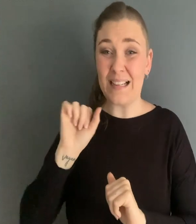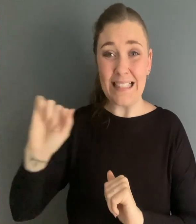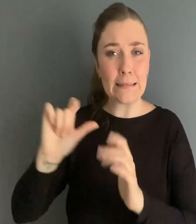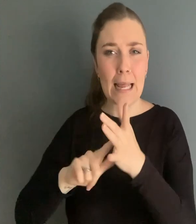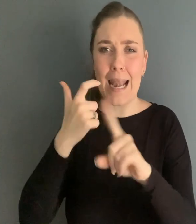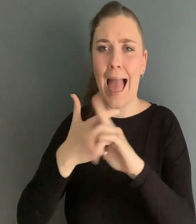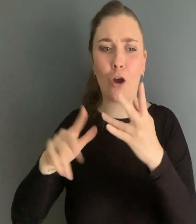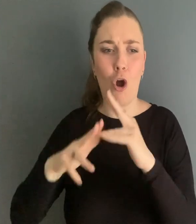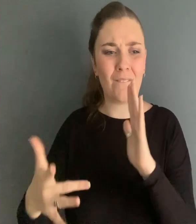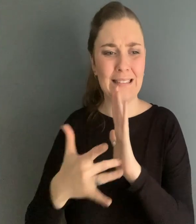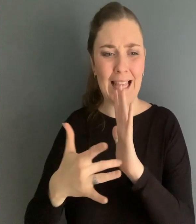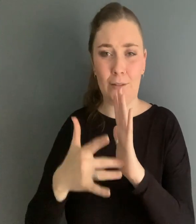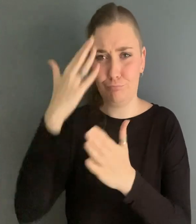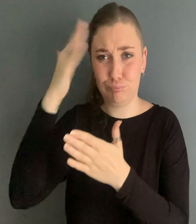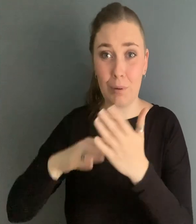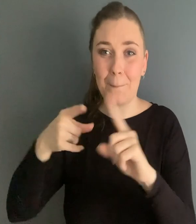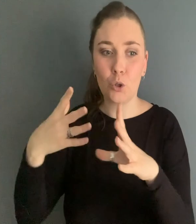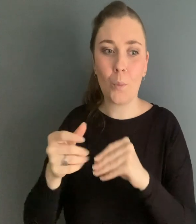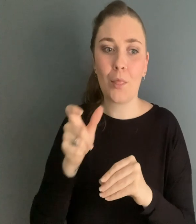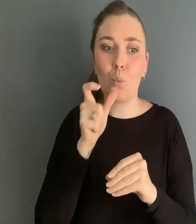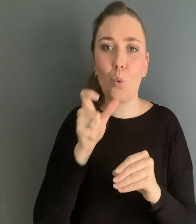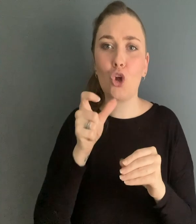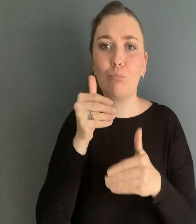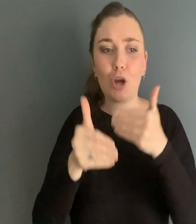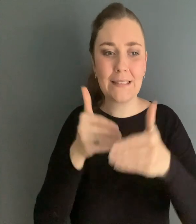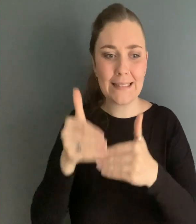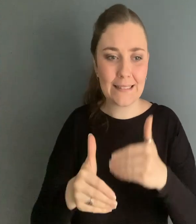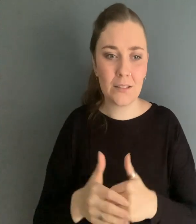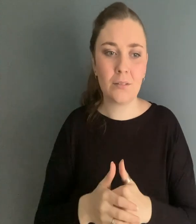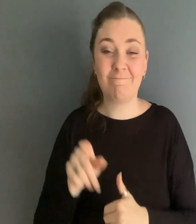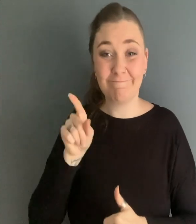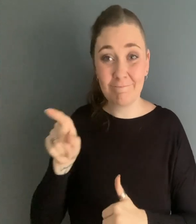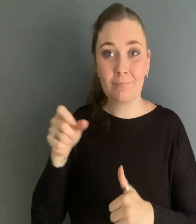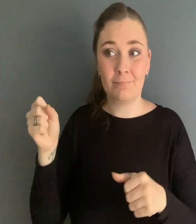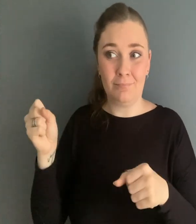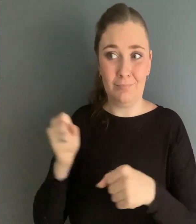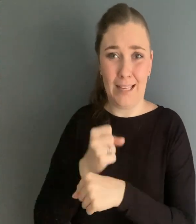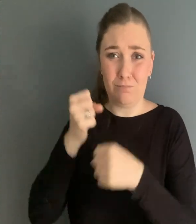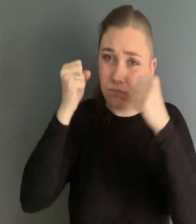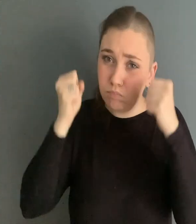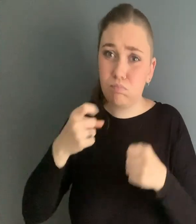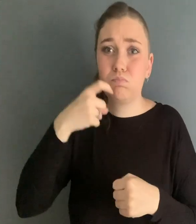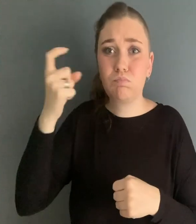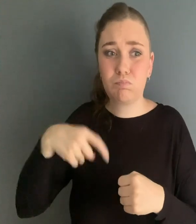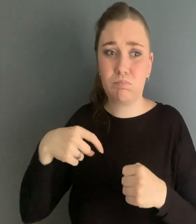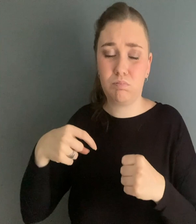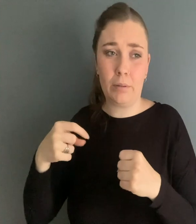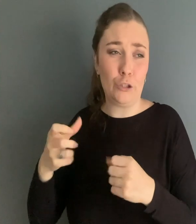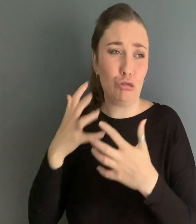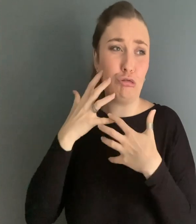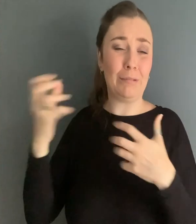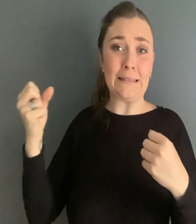expertise, particularly with word processing, was the cause of significant distress,